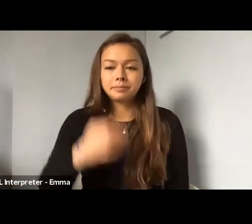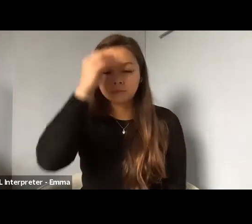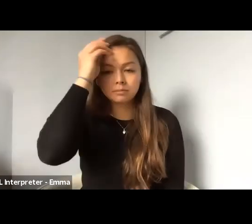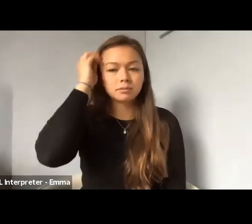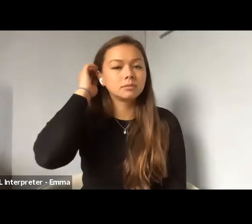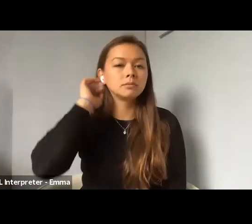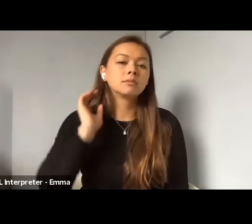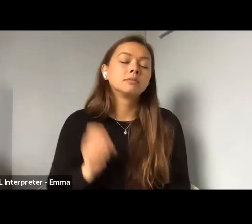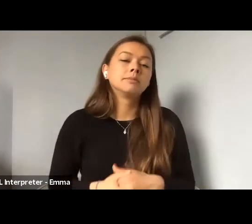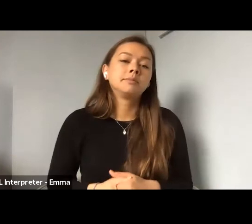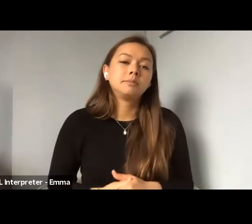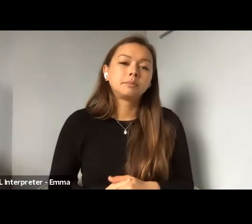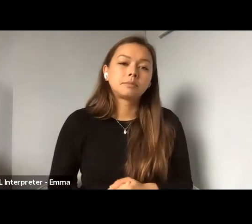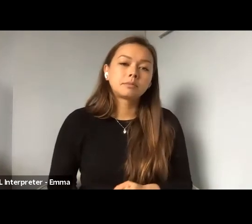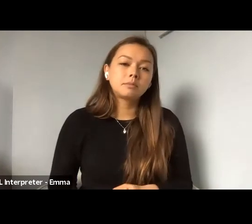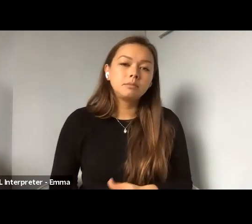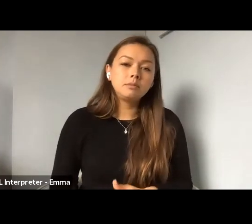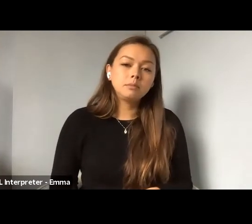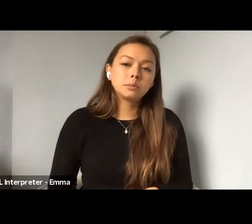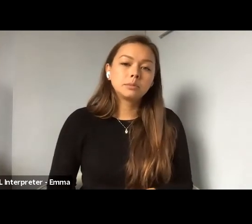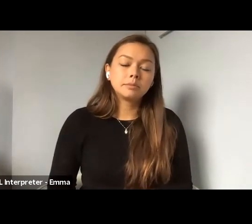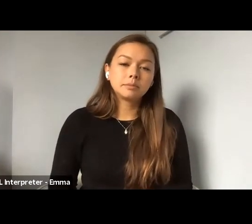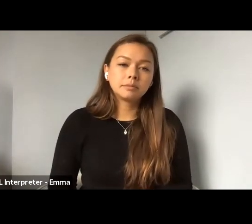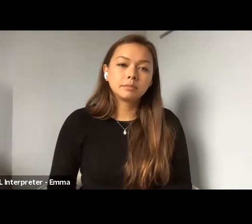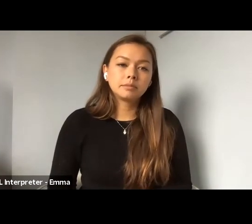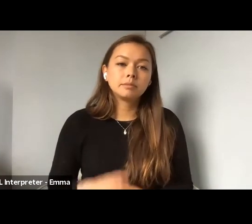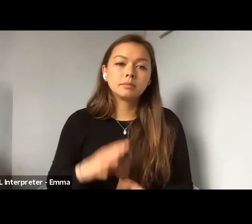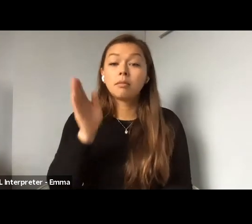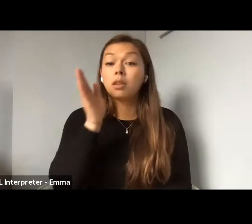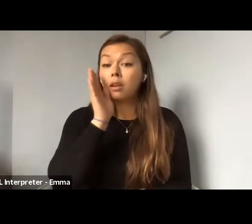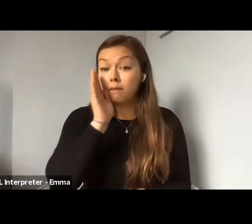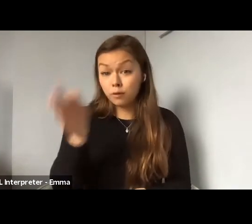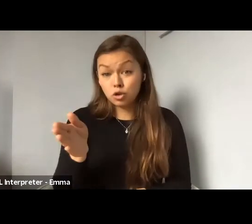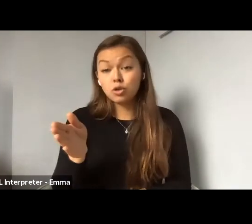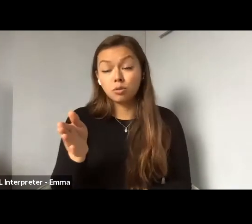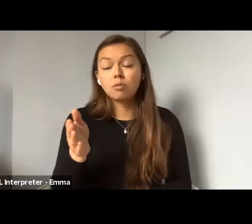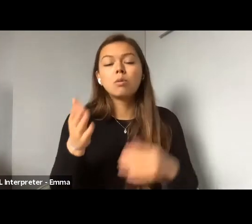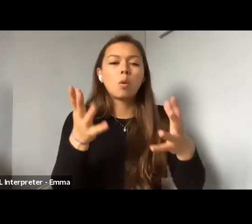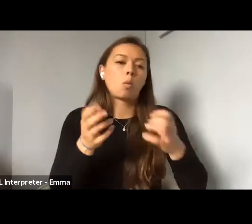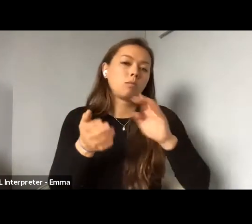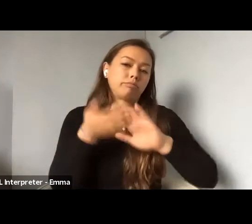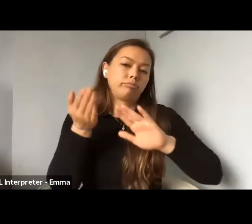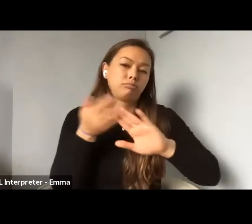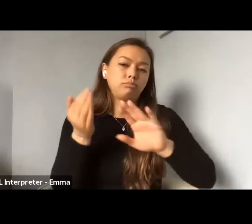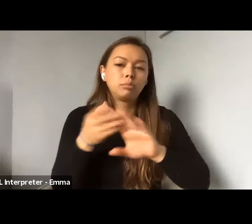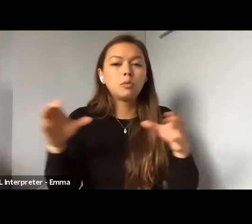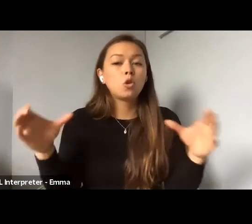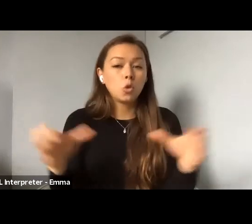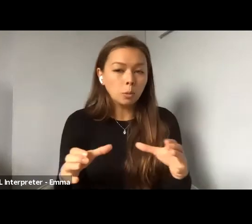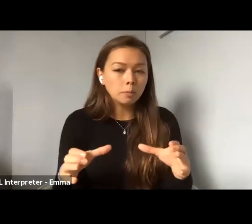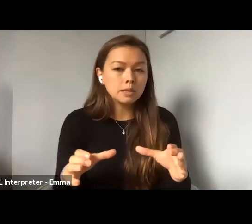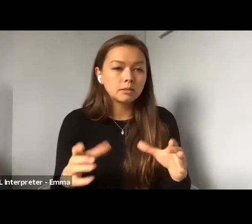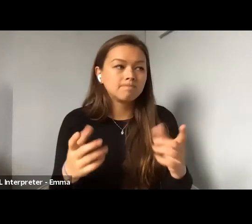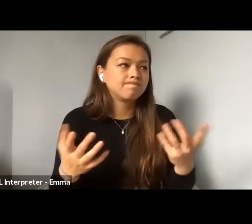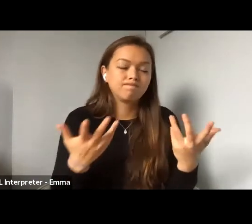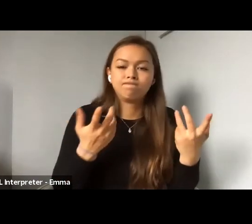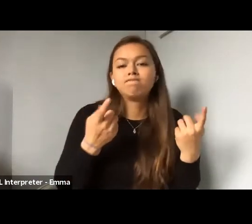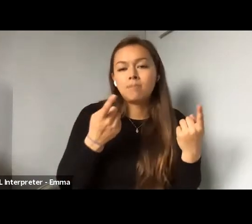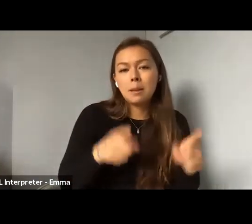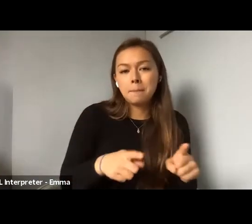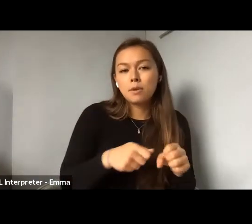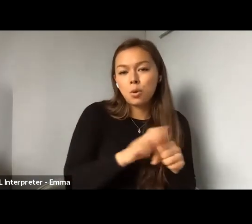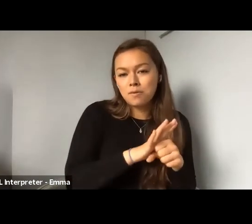Eventually, we would like to run some groups. COVID has kind of put a little bit of a slowdown on this,